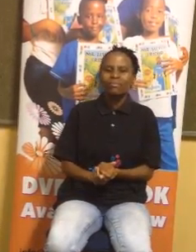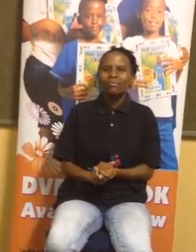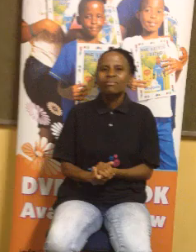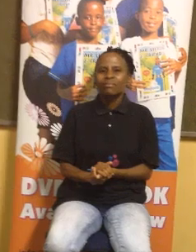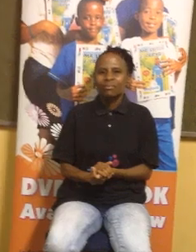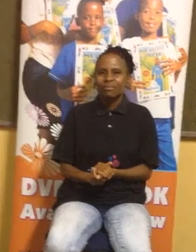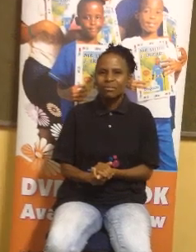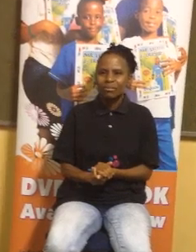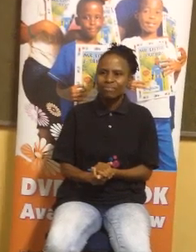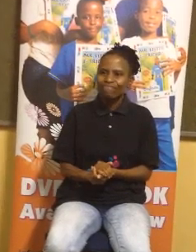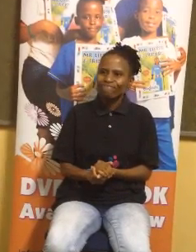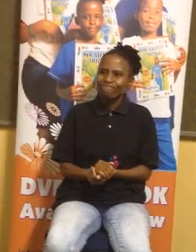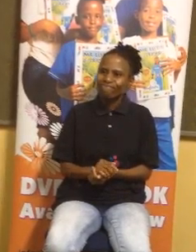Be proud of your environment.